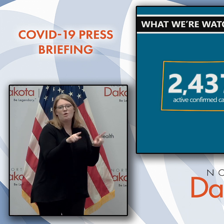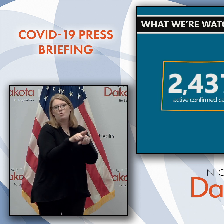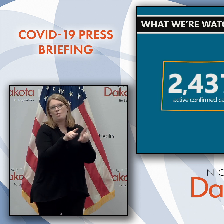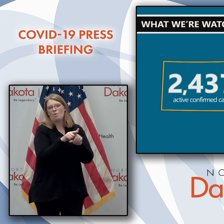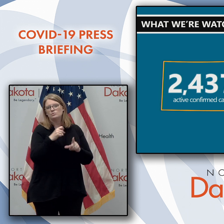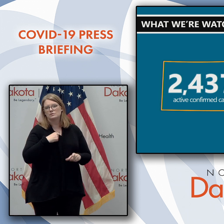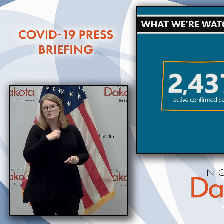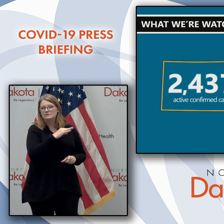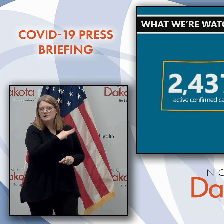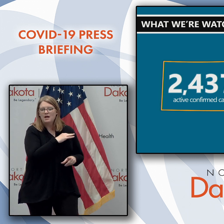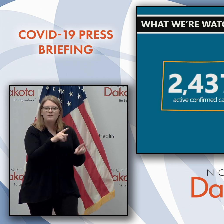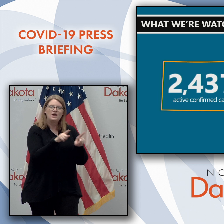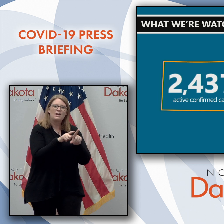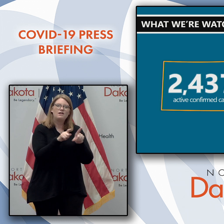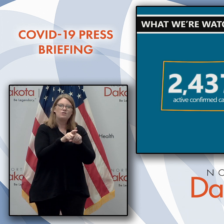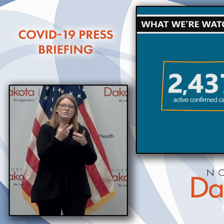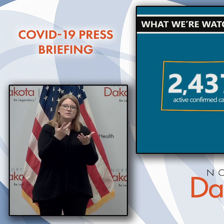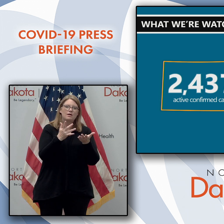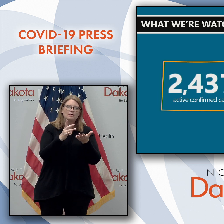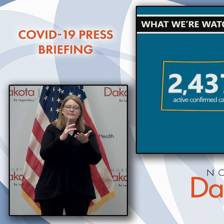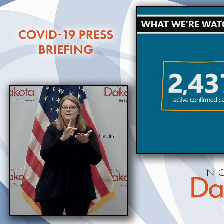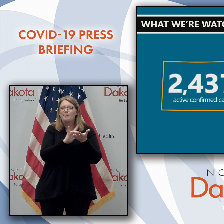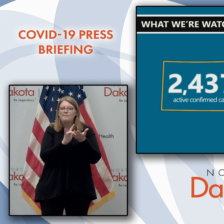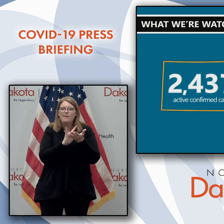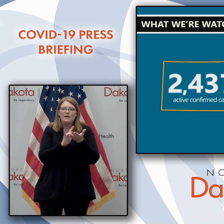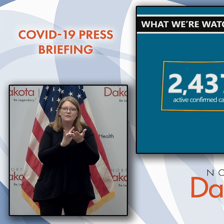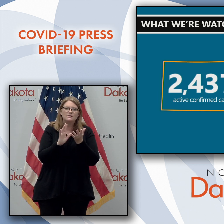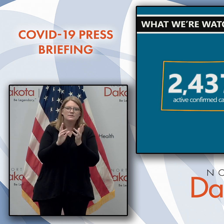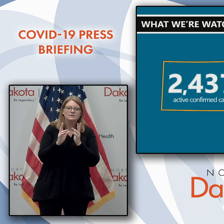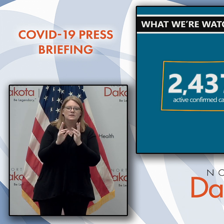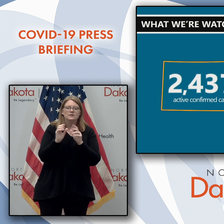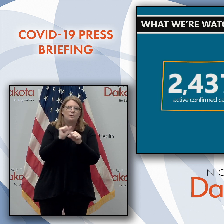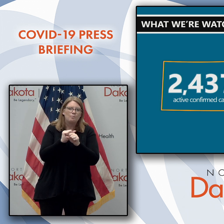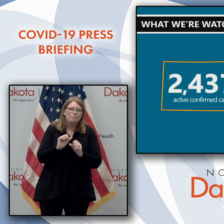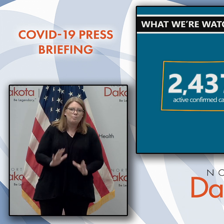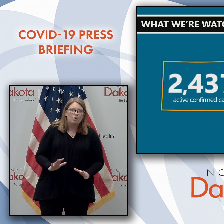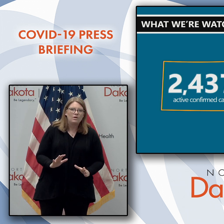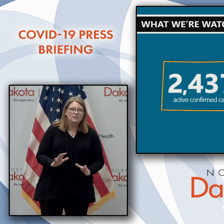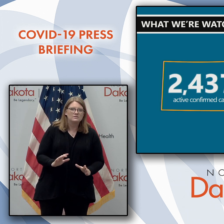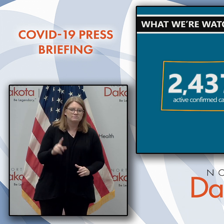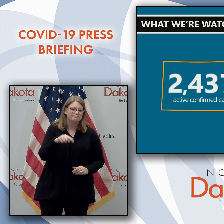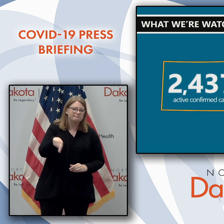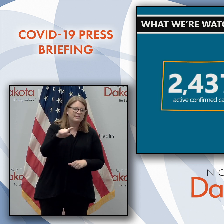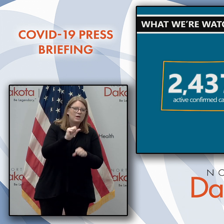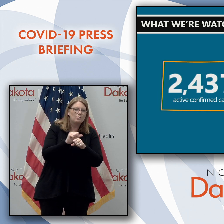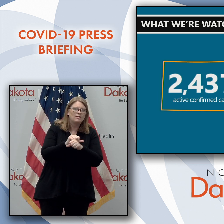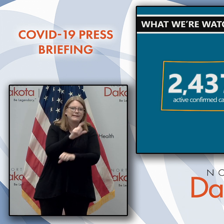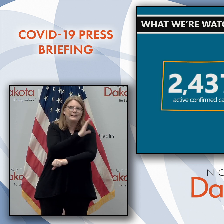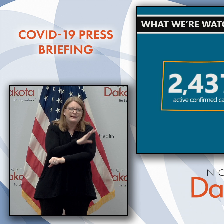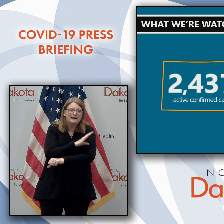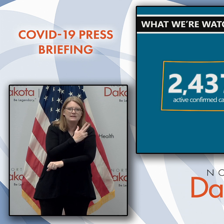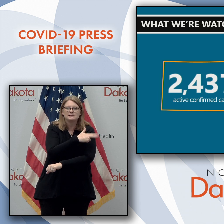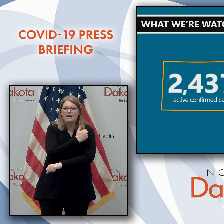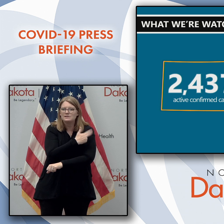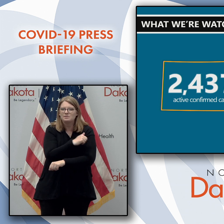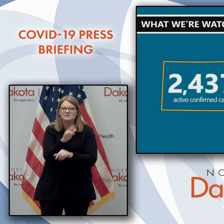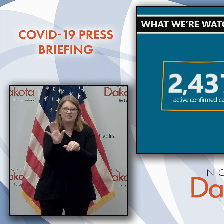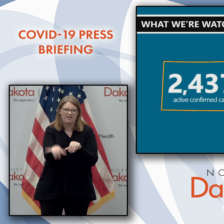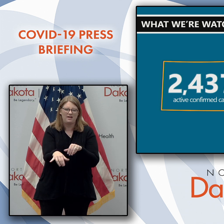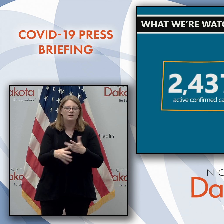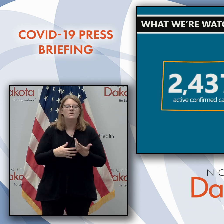as our medical personnel around the state that are on the front lines of this battle. In total, we've now